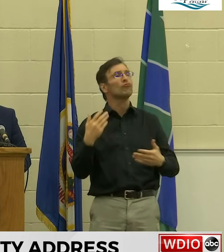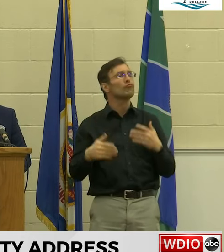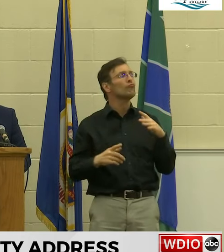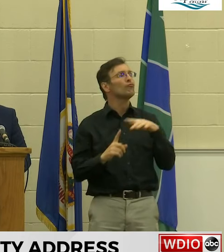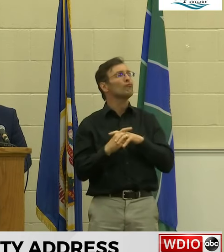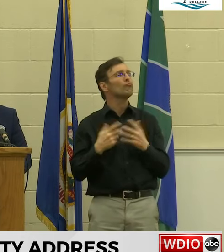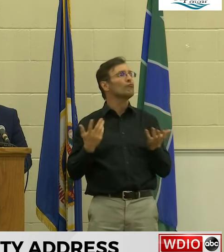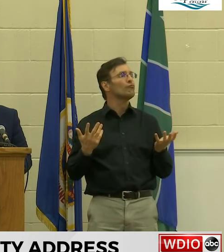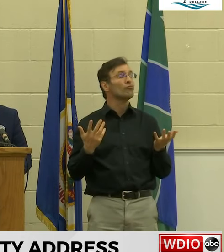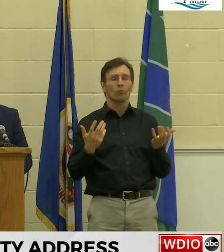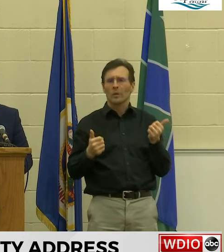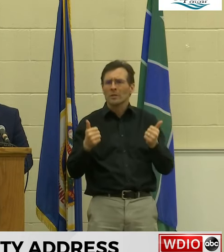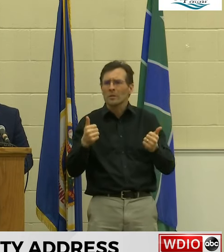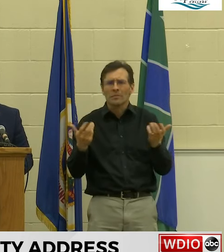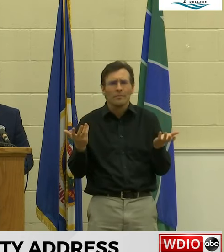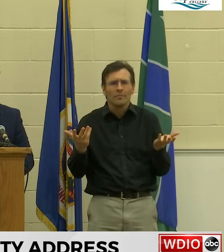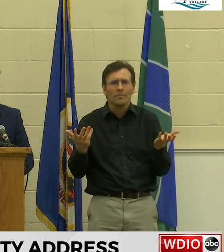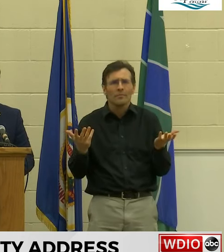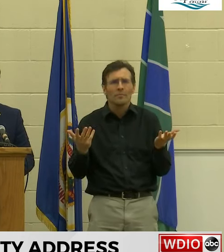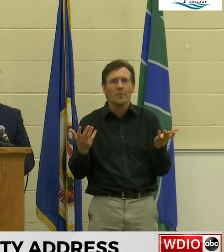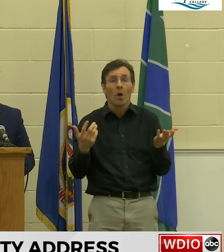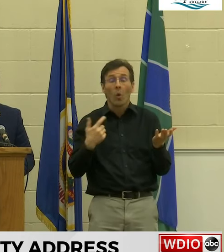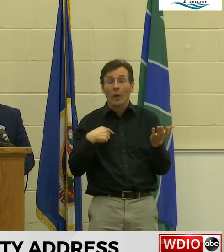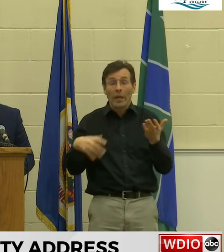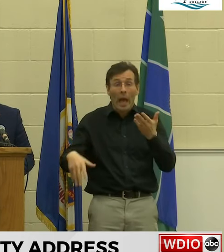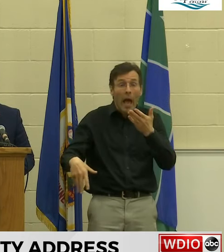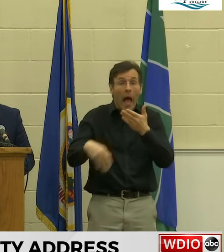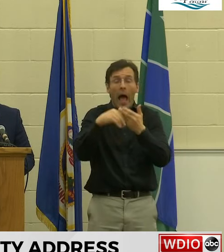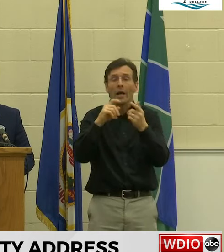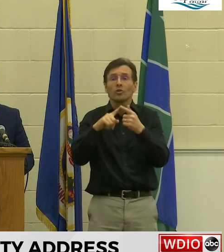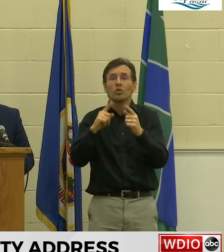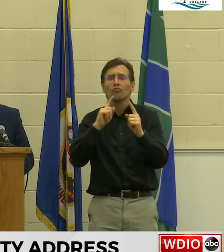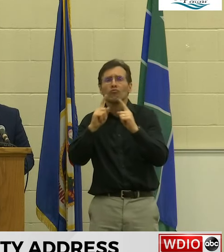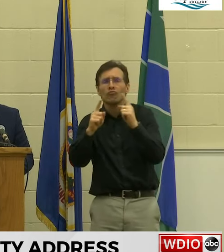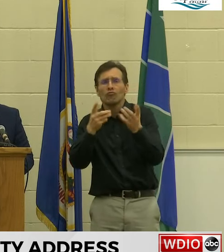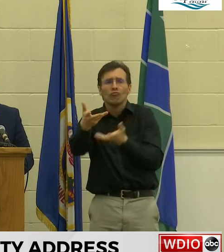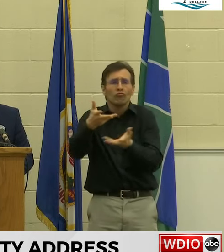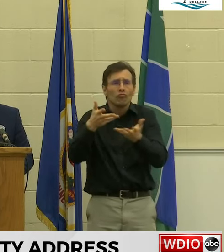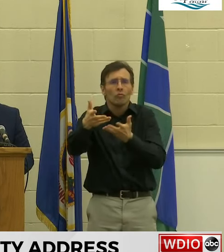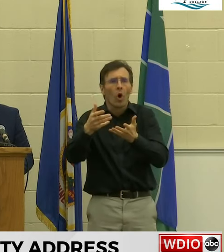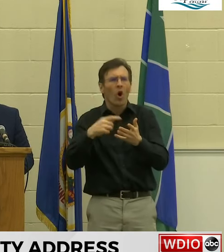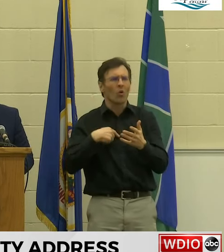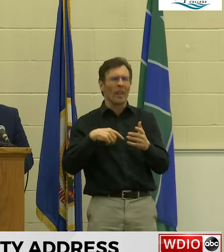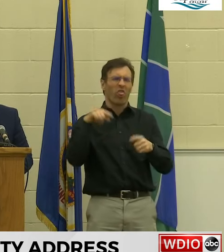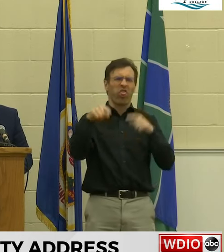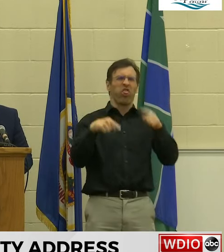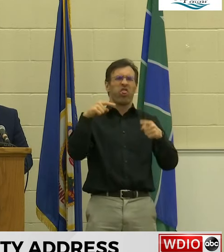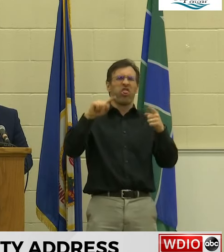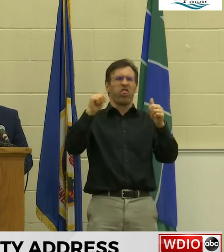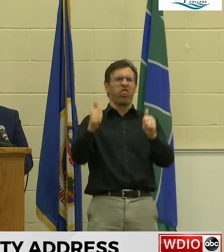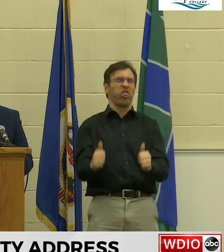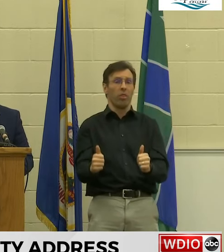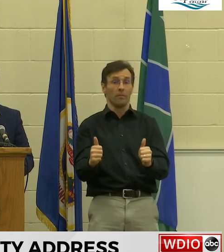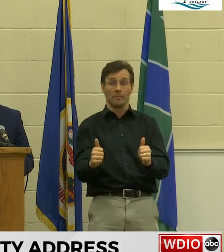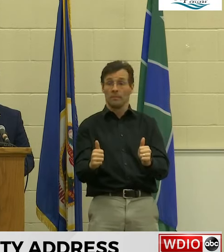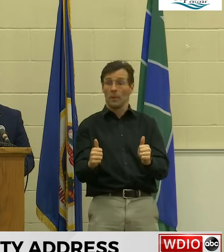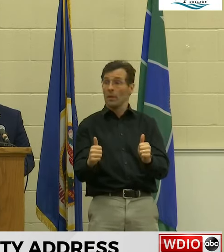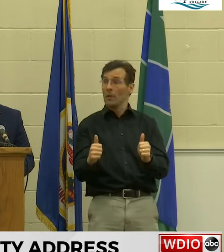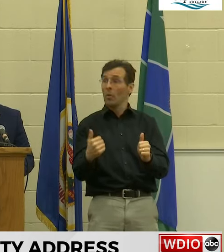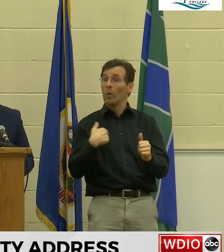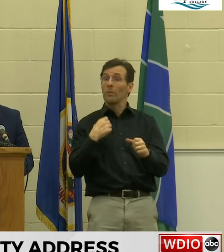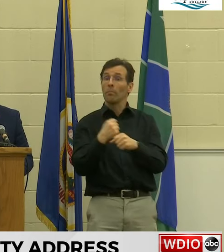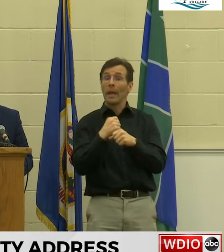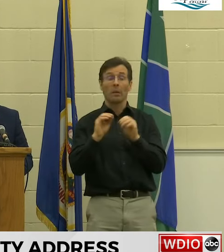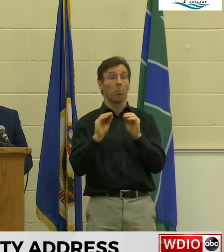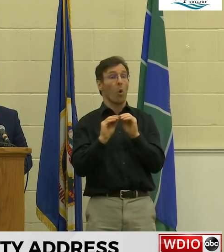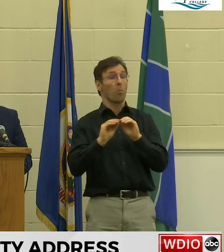and just showing up? Are we adding to our civic dialogue, or are we degrading it? Are we increasing our brightness as a community by